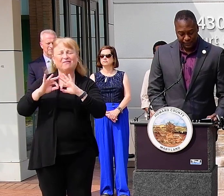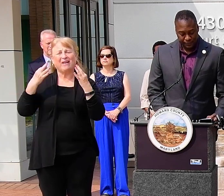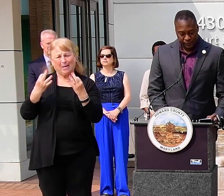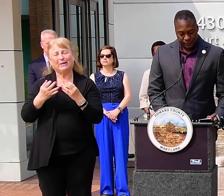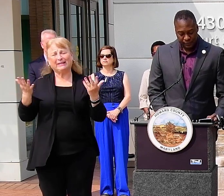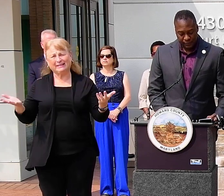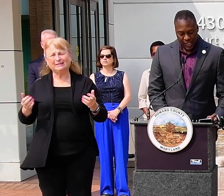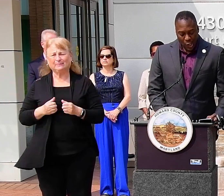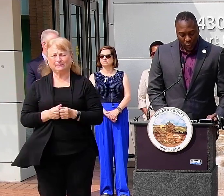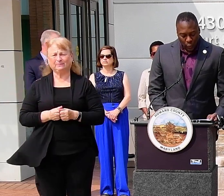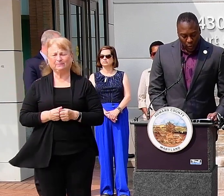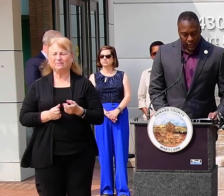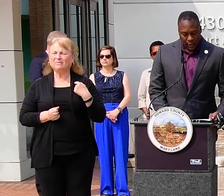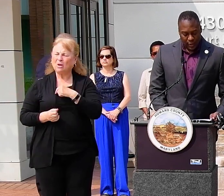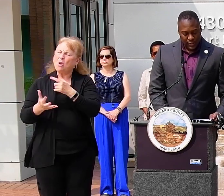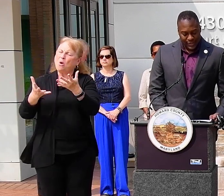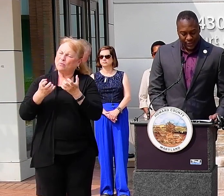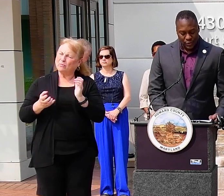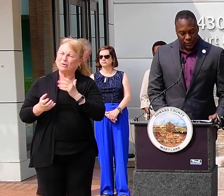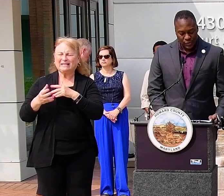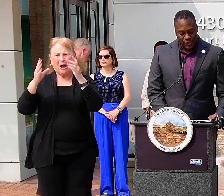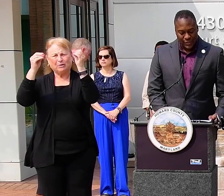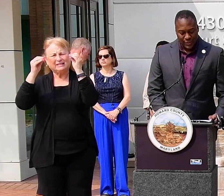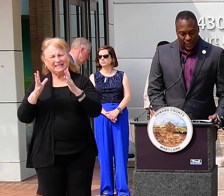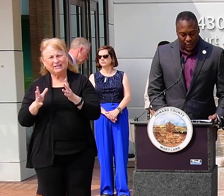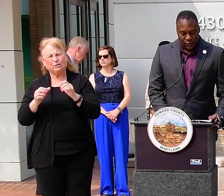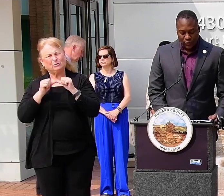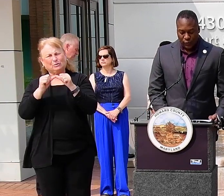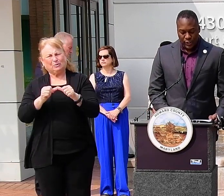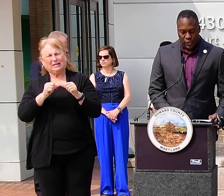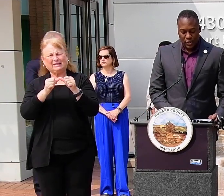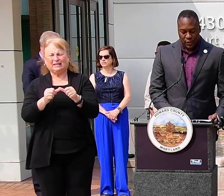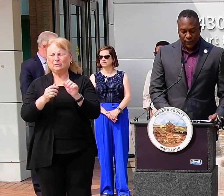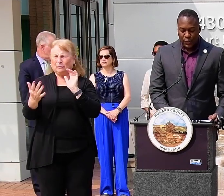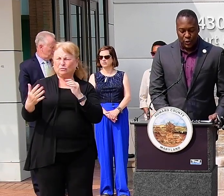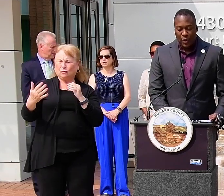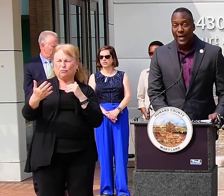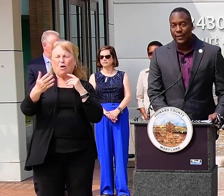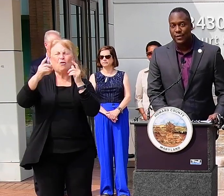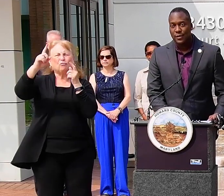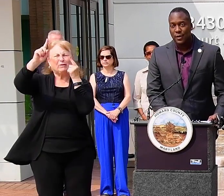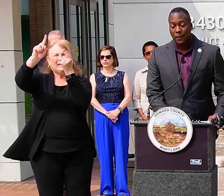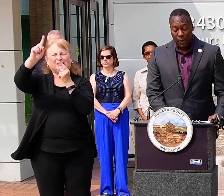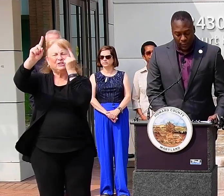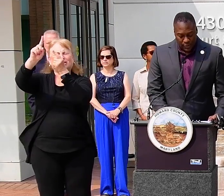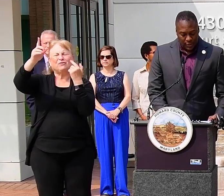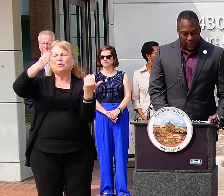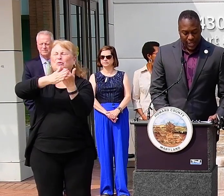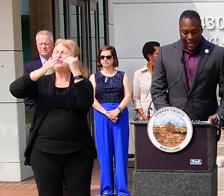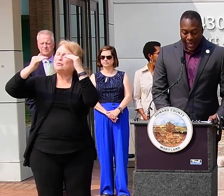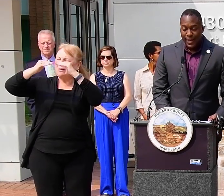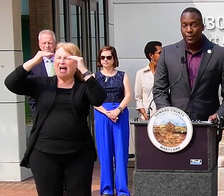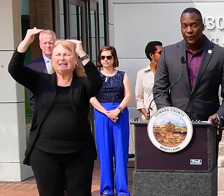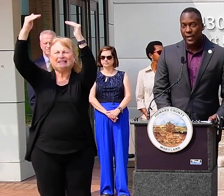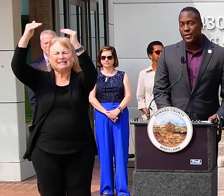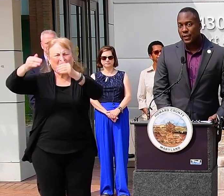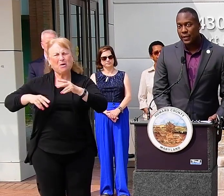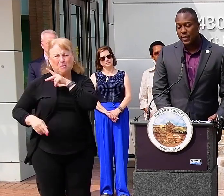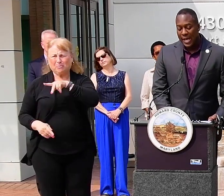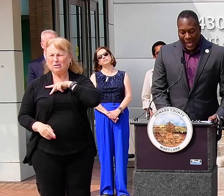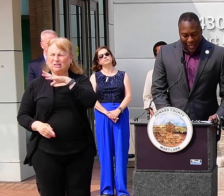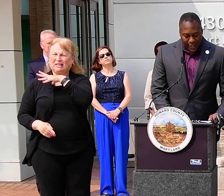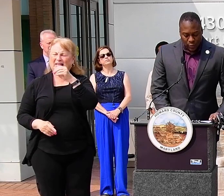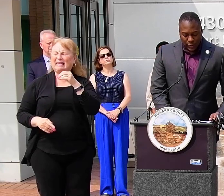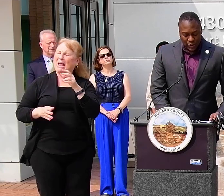families. We want our teachers to continue to reach for new heights, personally and